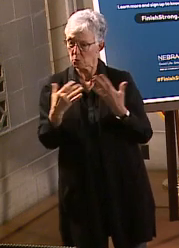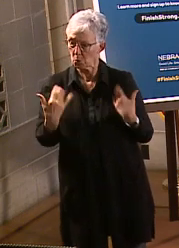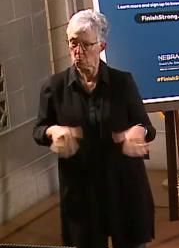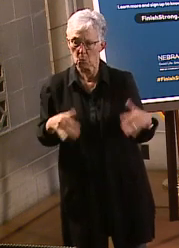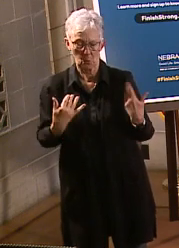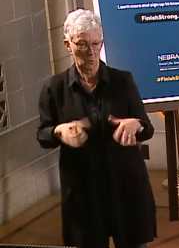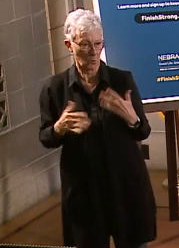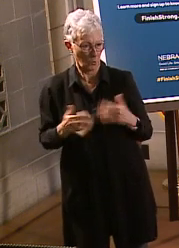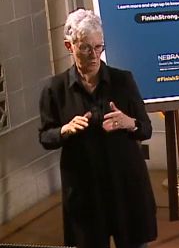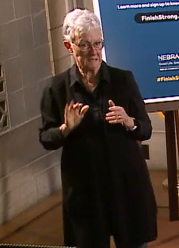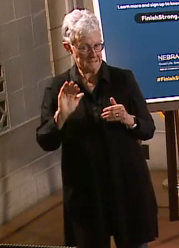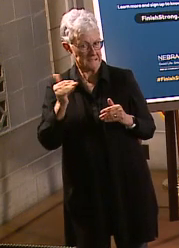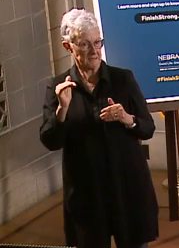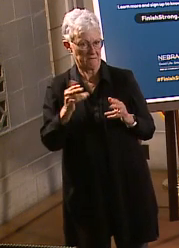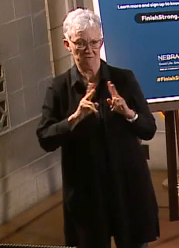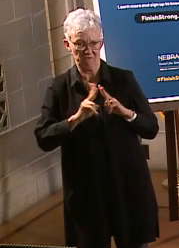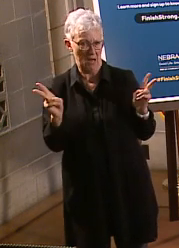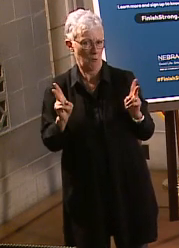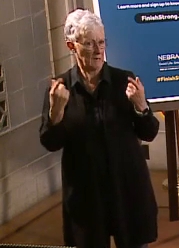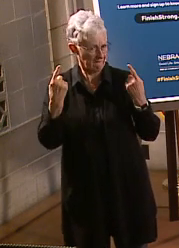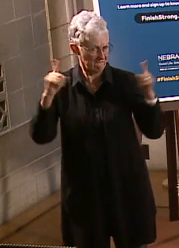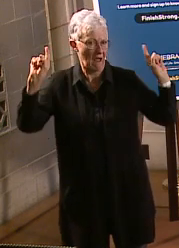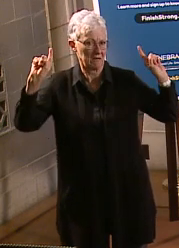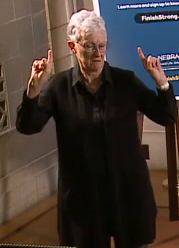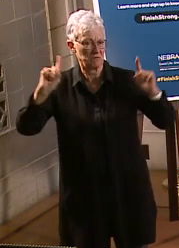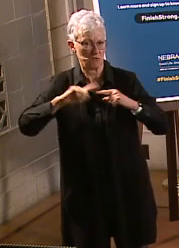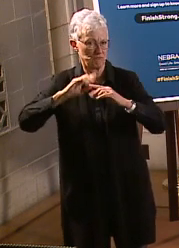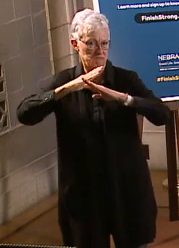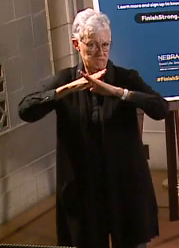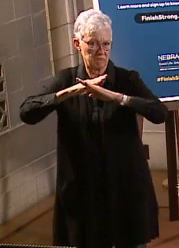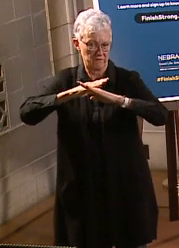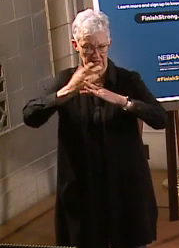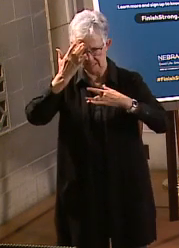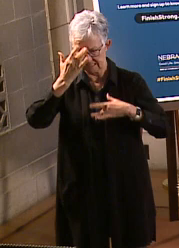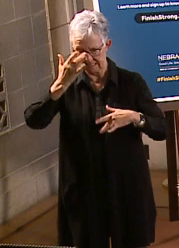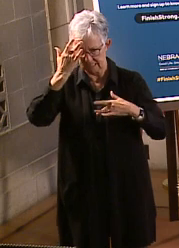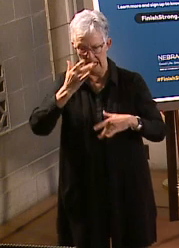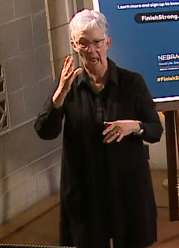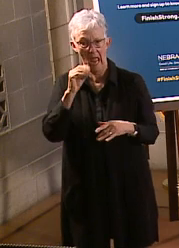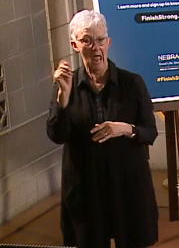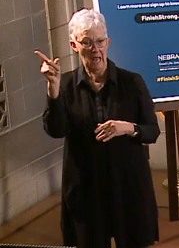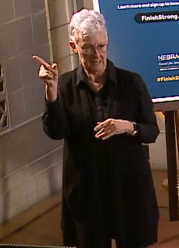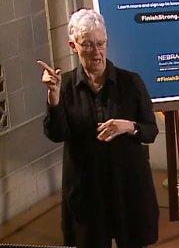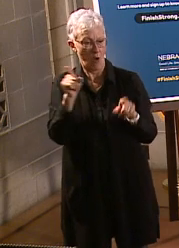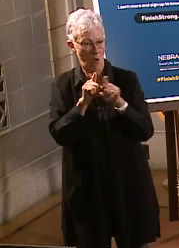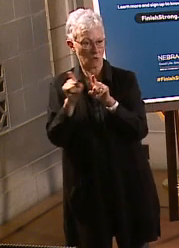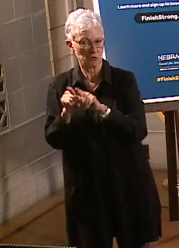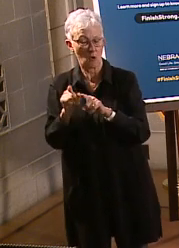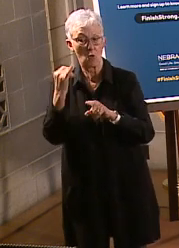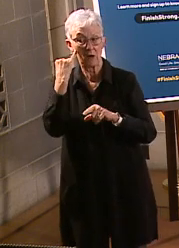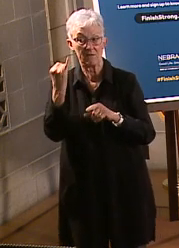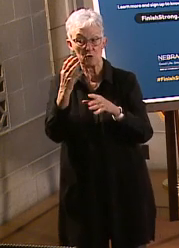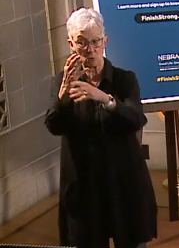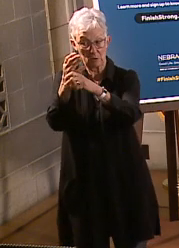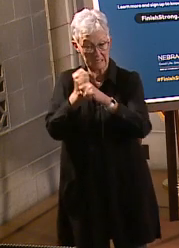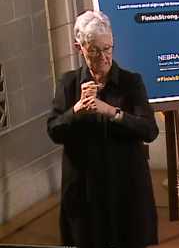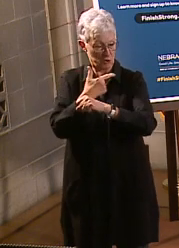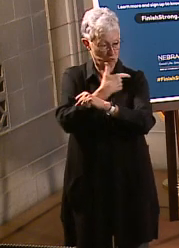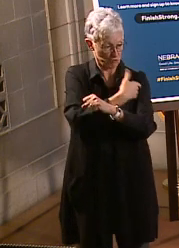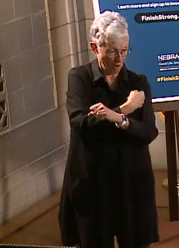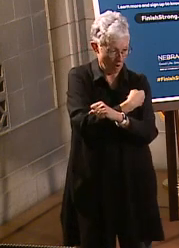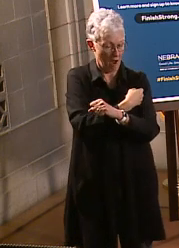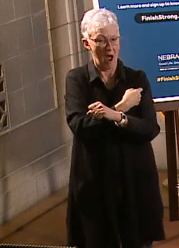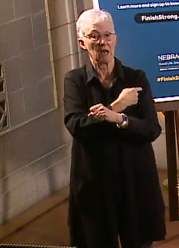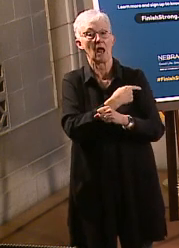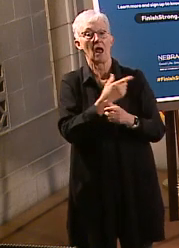about preventing disease, but especially effective in making sure that you don't go to the hospital or have those severe reactions that could lead